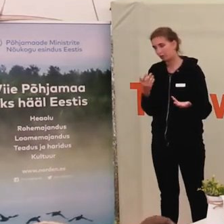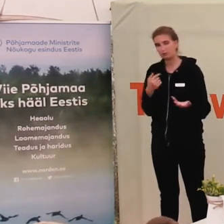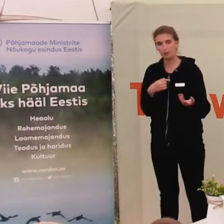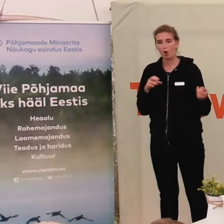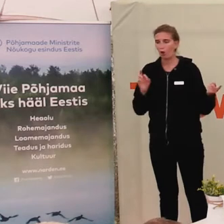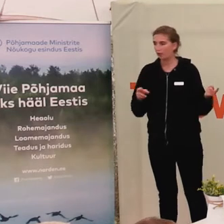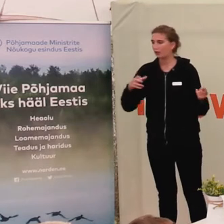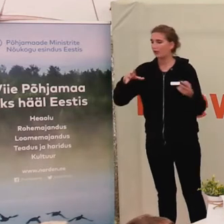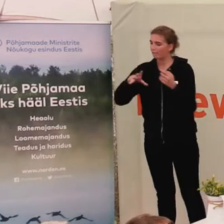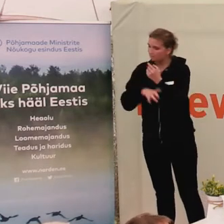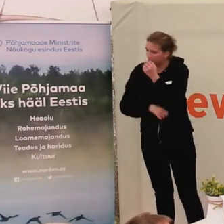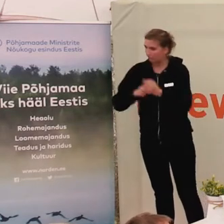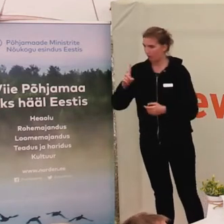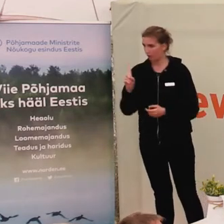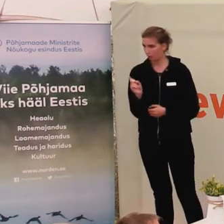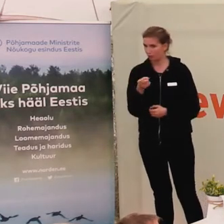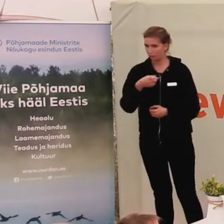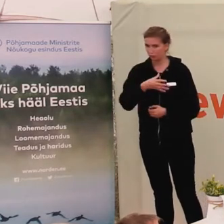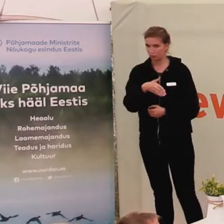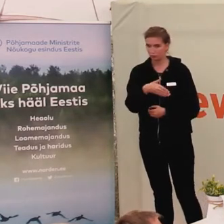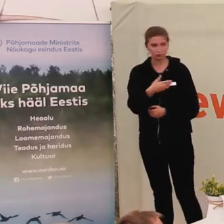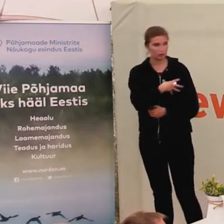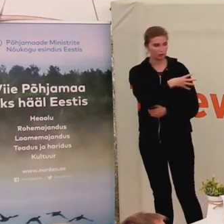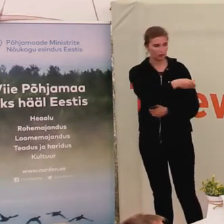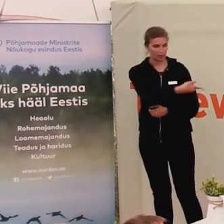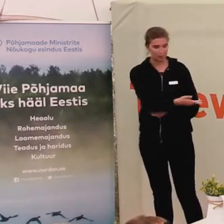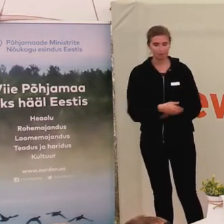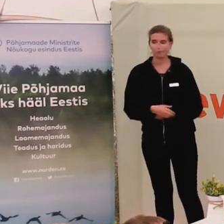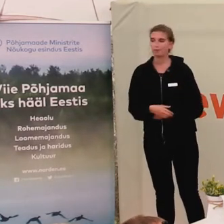very last round of questions for everyone, a moment for you to think.